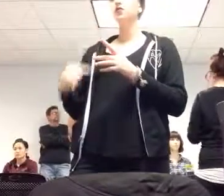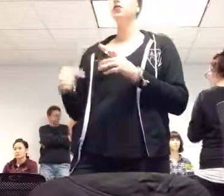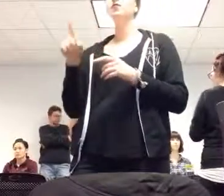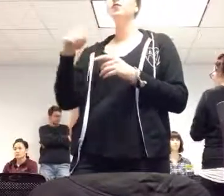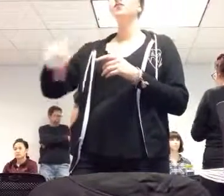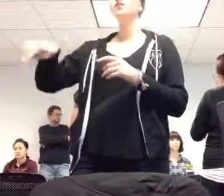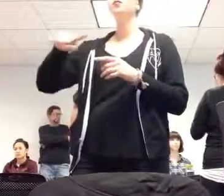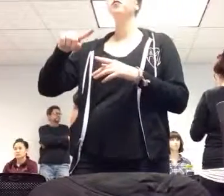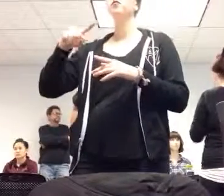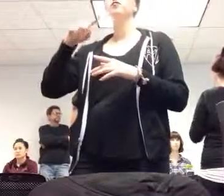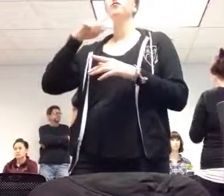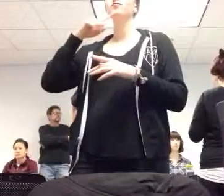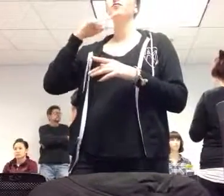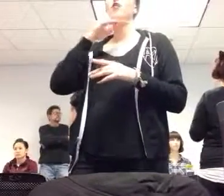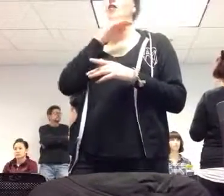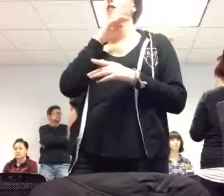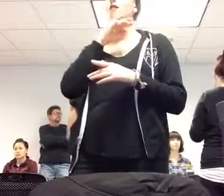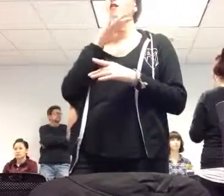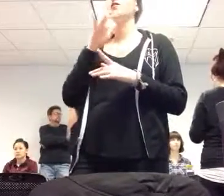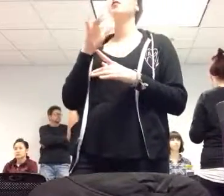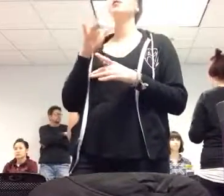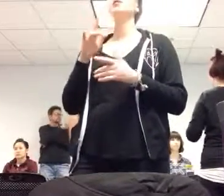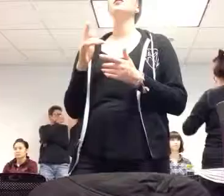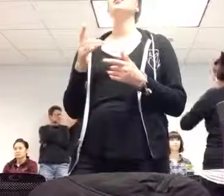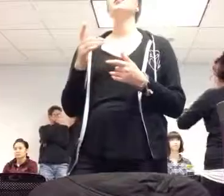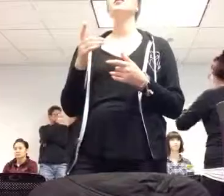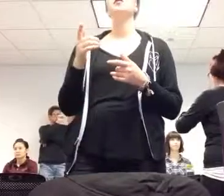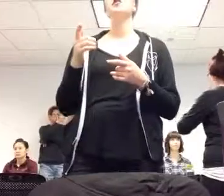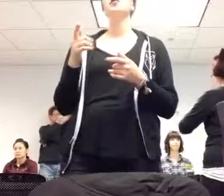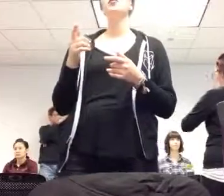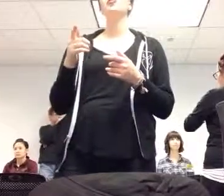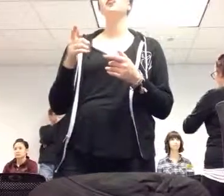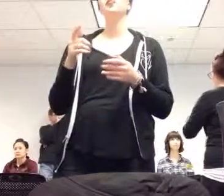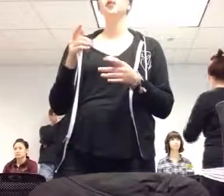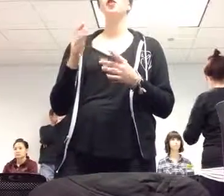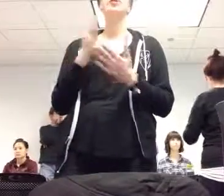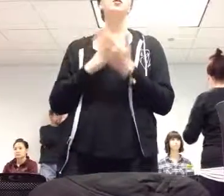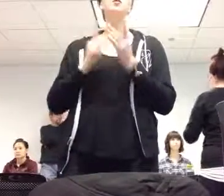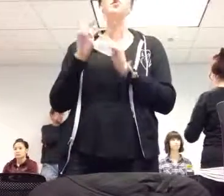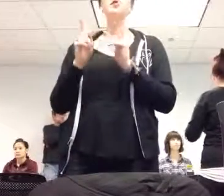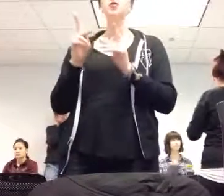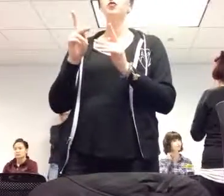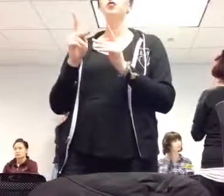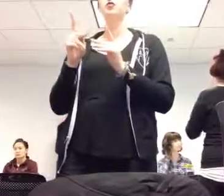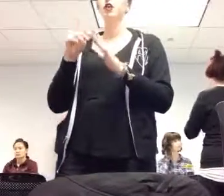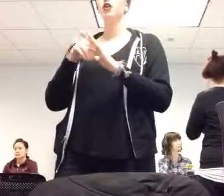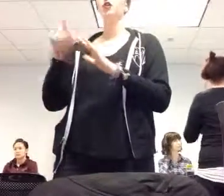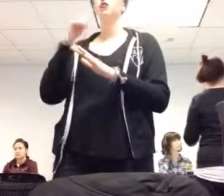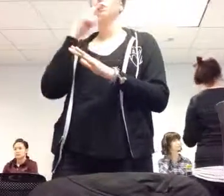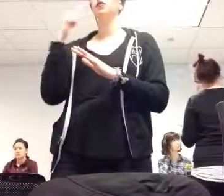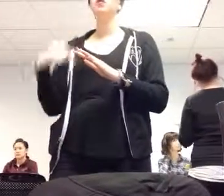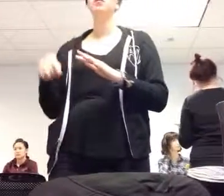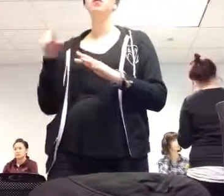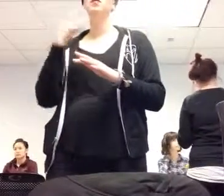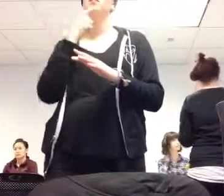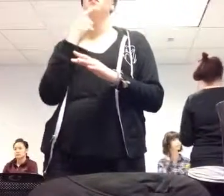they're exaggerating those numbers. Not that many people died. As it turns out, they were downplaying it. They lied. There